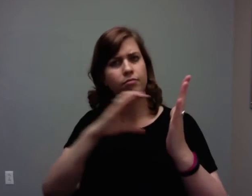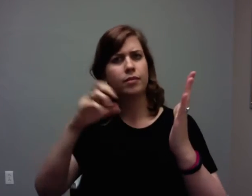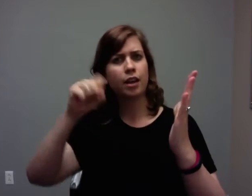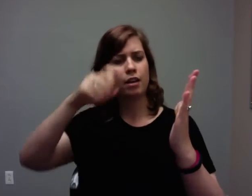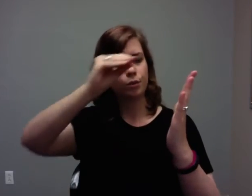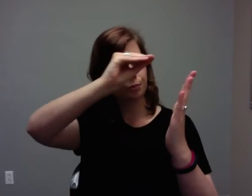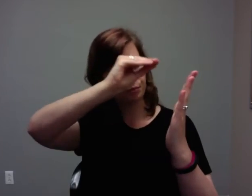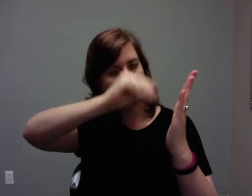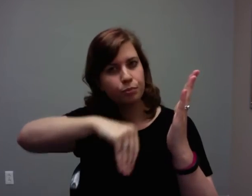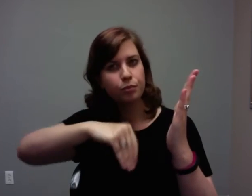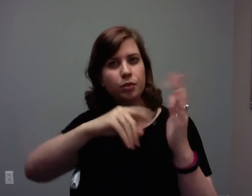Make yourself